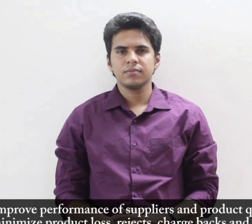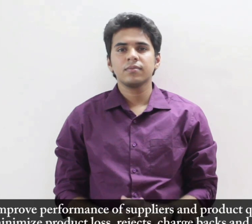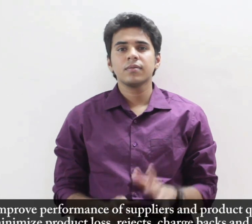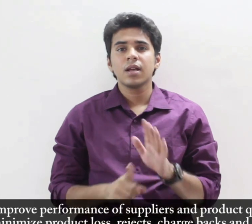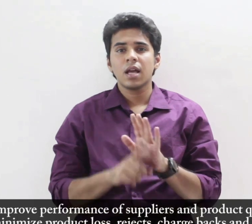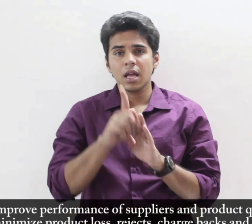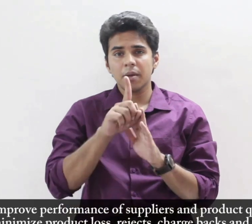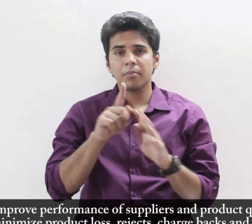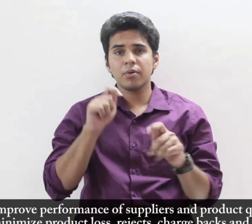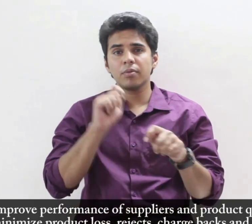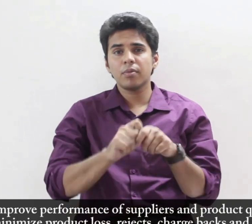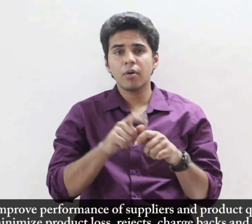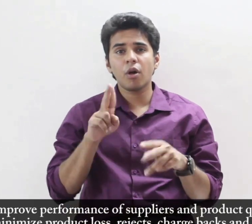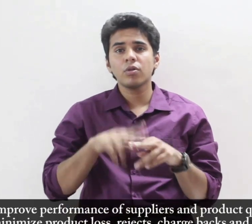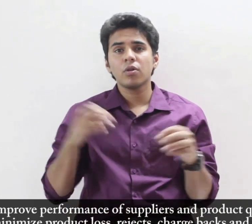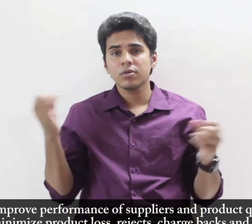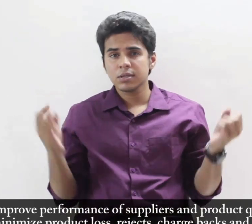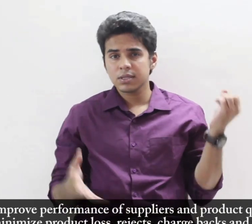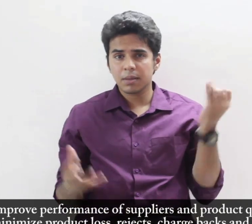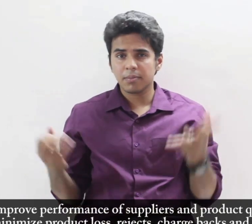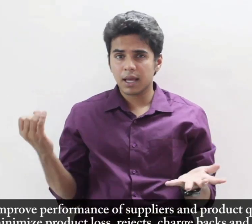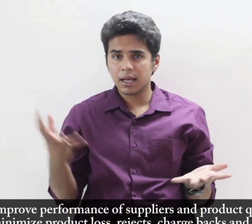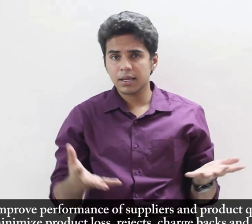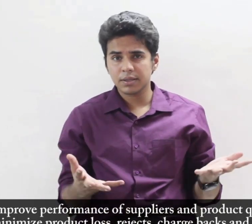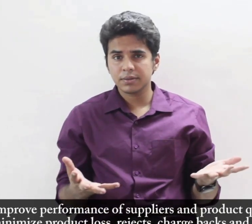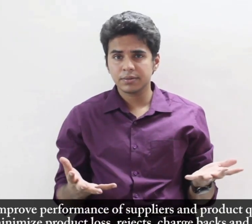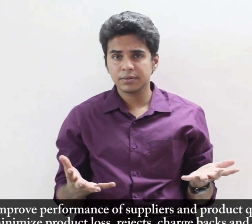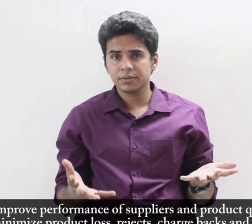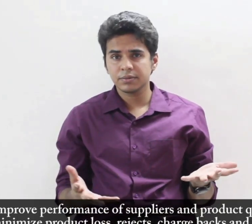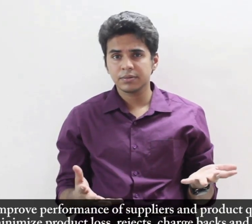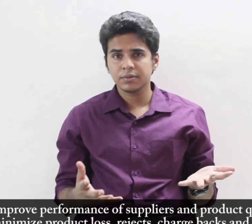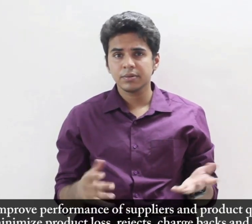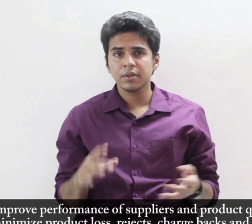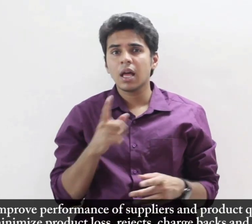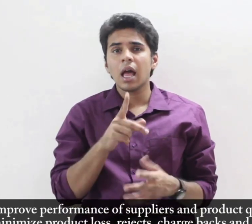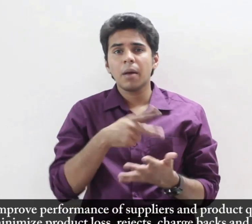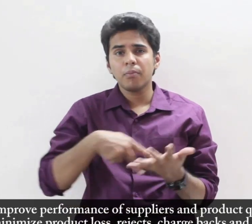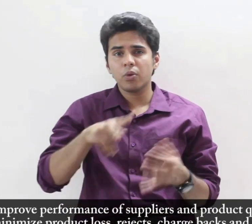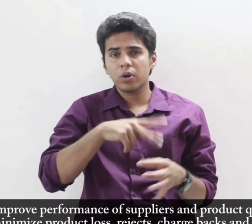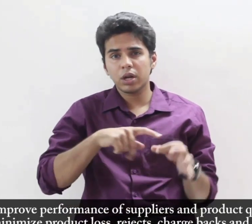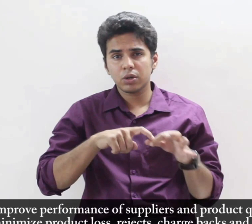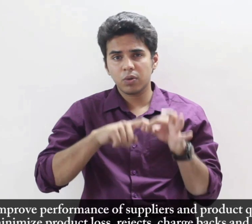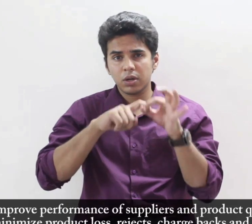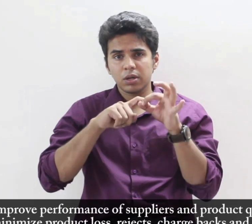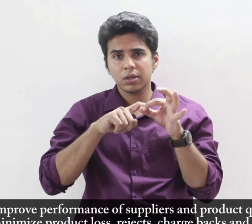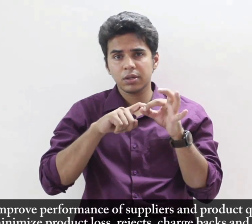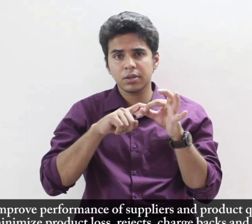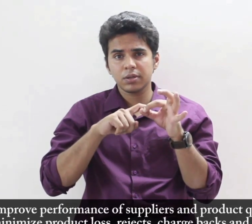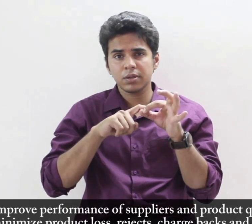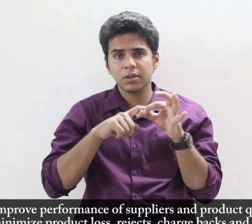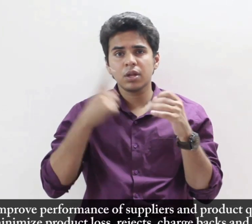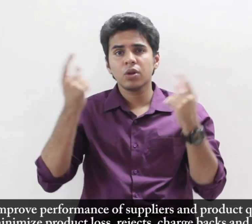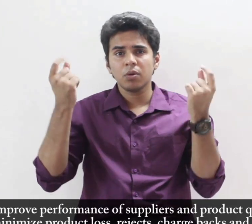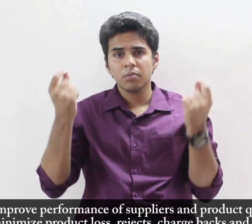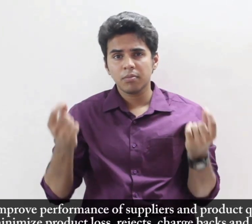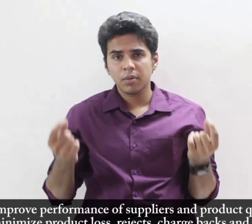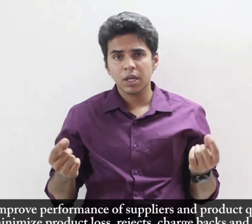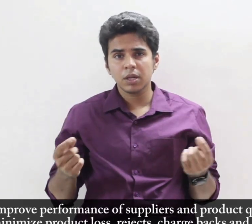Improve performance of suppliers and product quality to minimize product loss, rejects, and chargebacks and recalls.